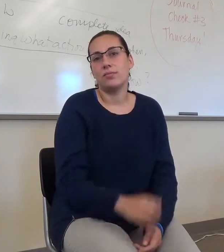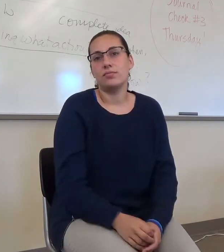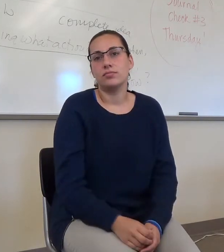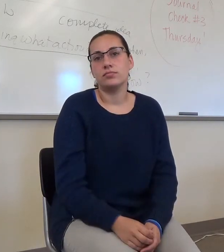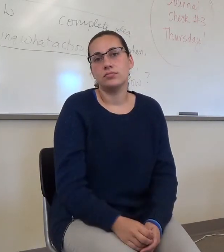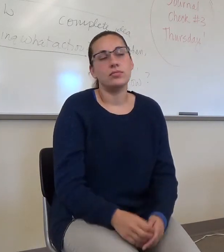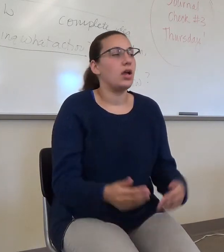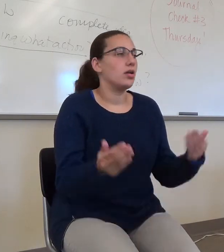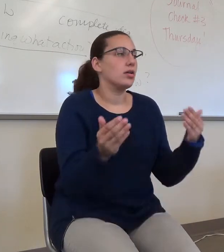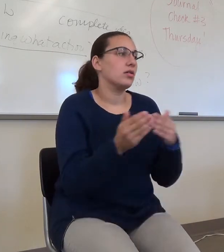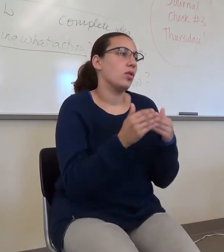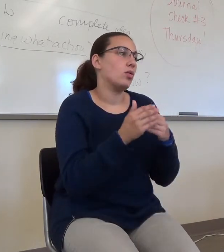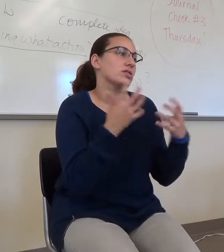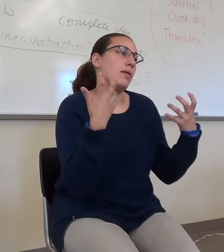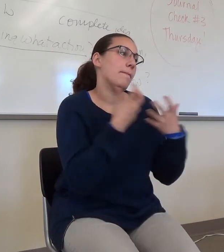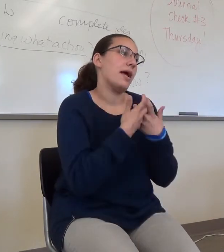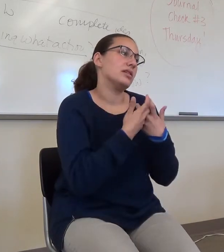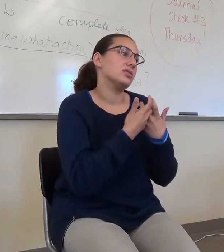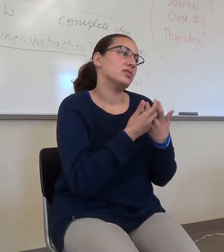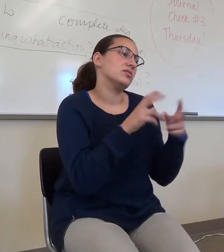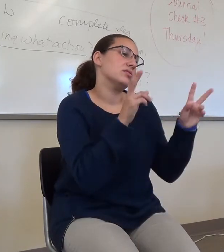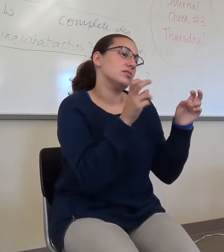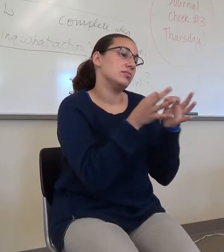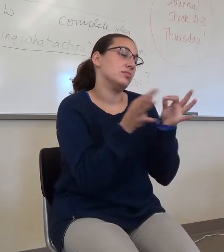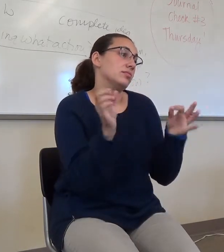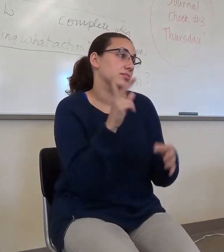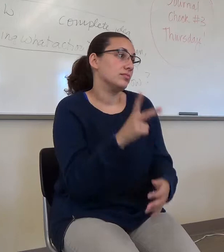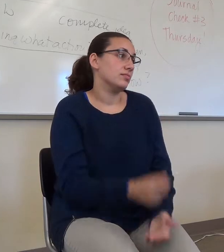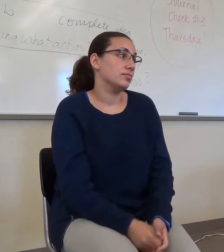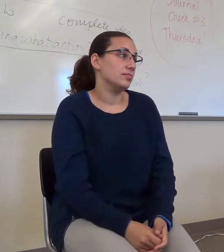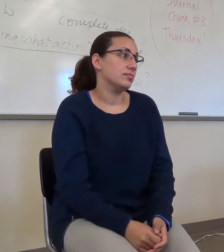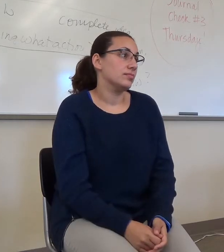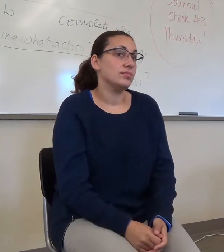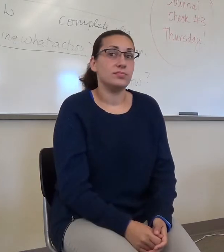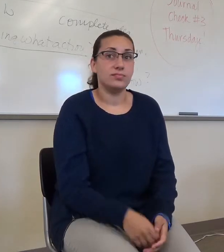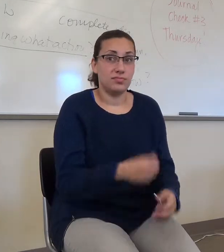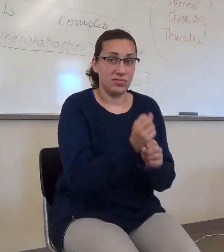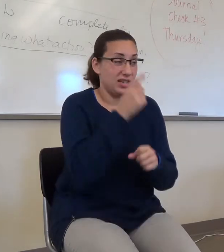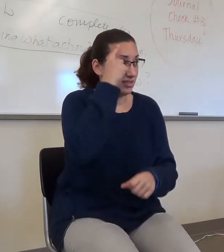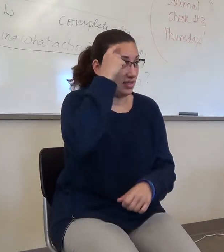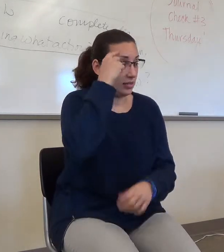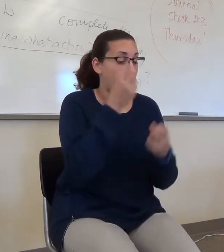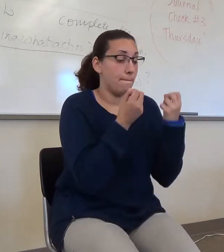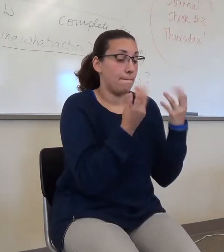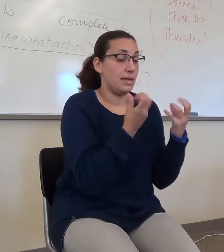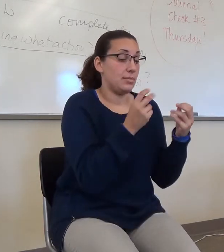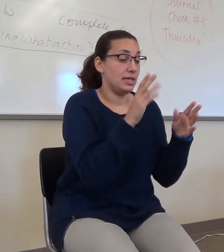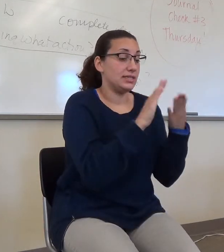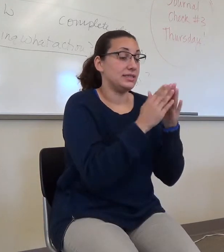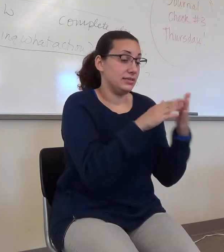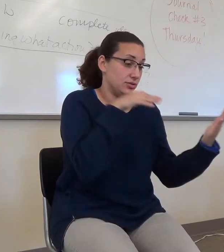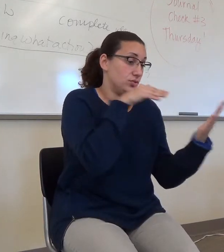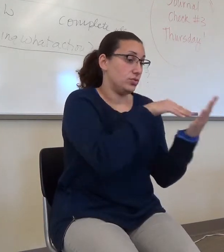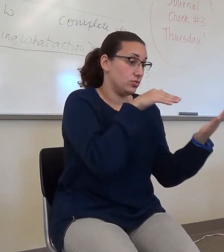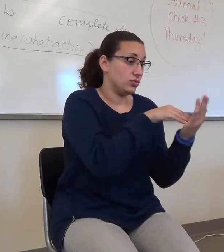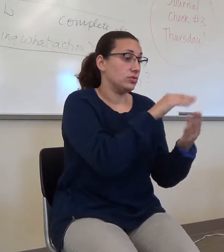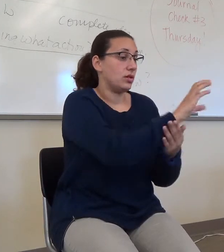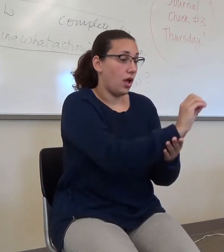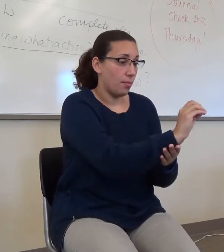same thing. Does that make sense? Many cities are filing lawsuits against companies who make guns.